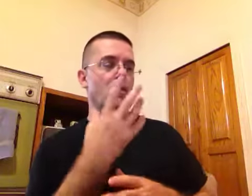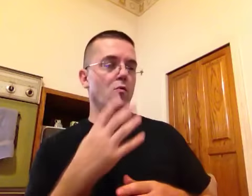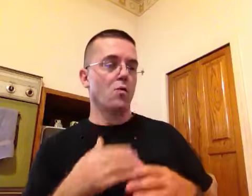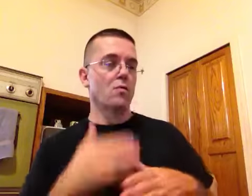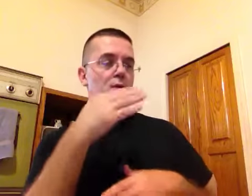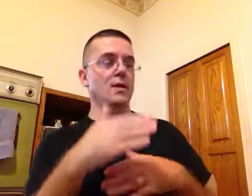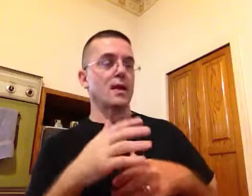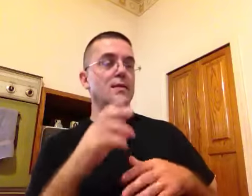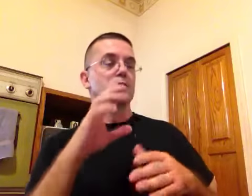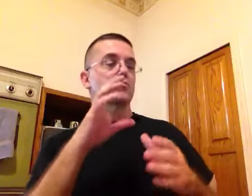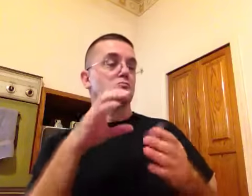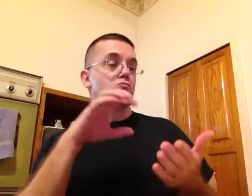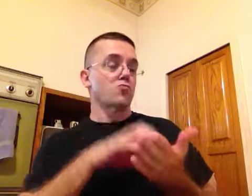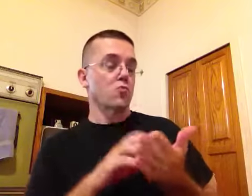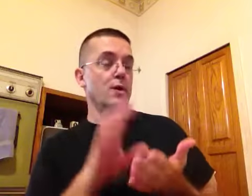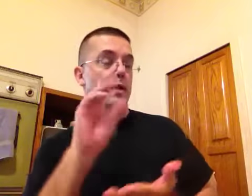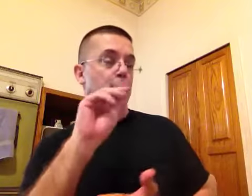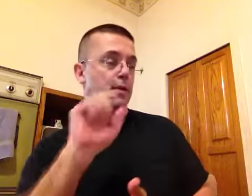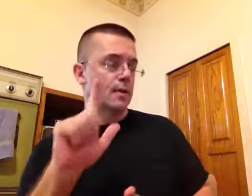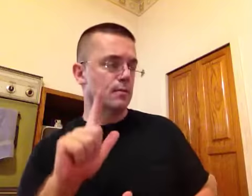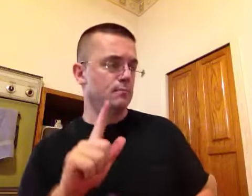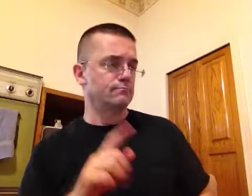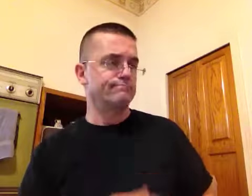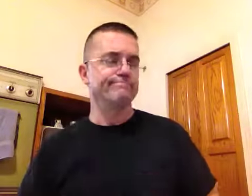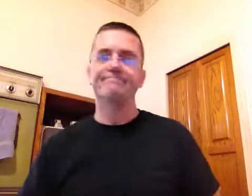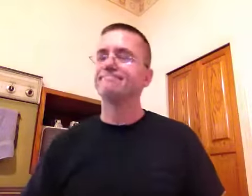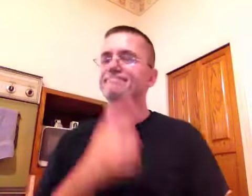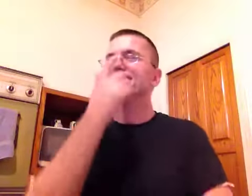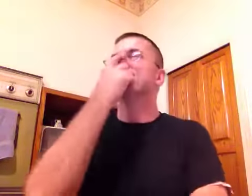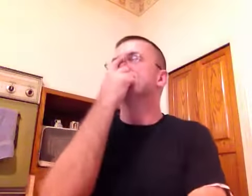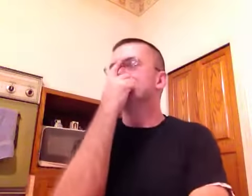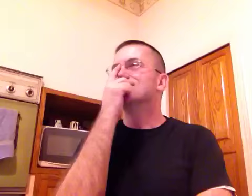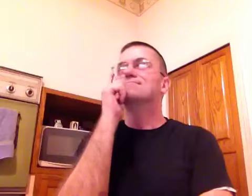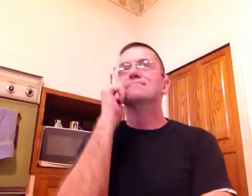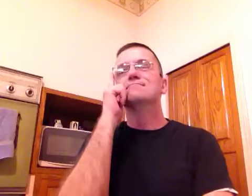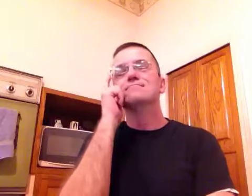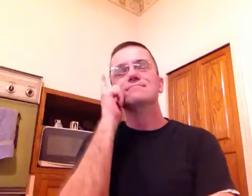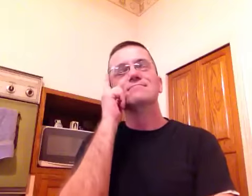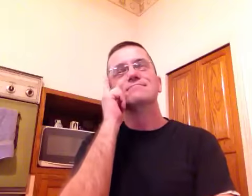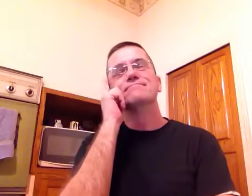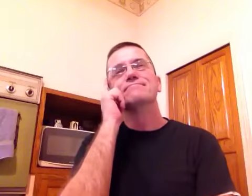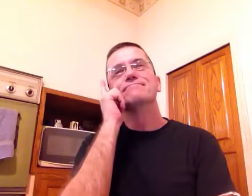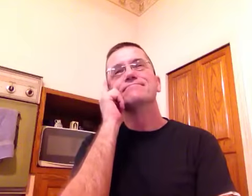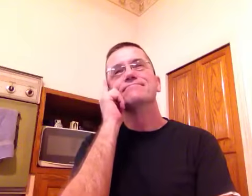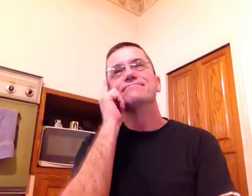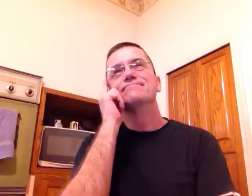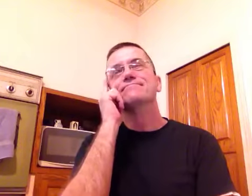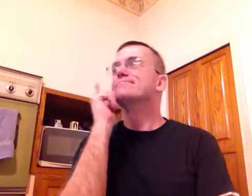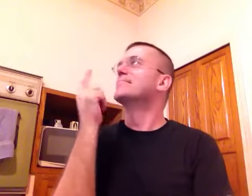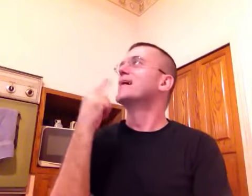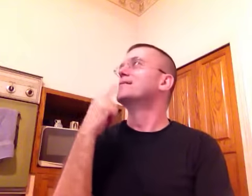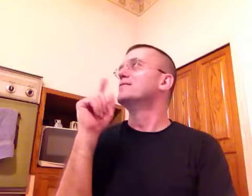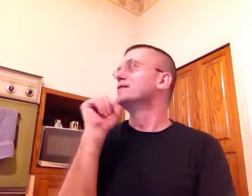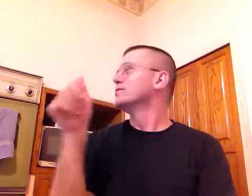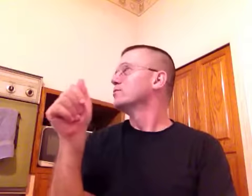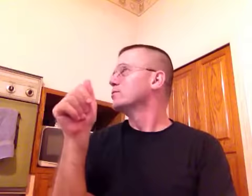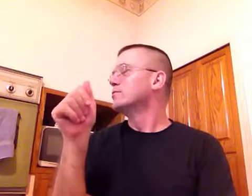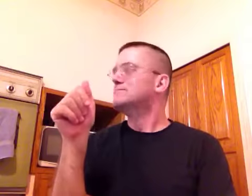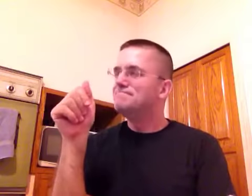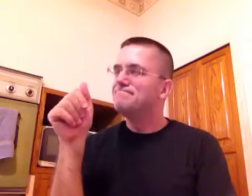cookie deal. I don't. don't really know. Honestly, I know